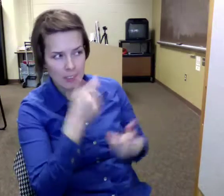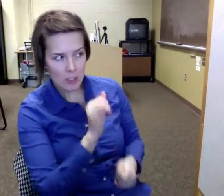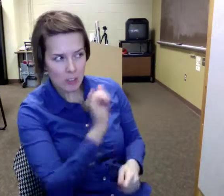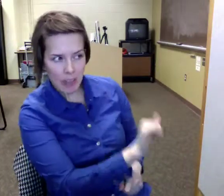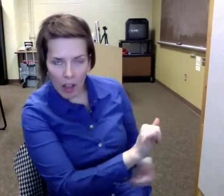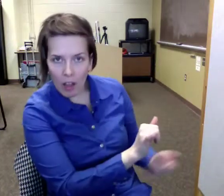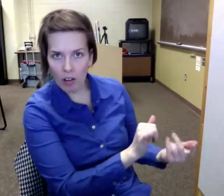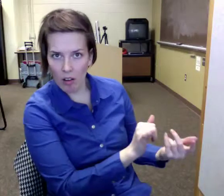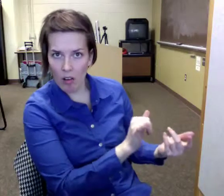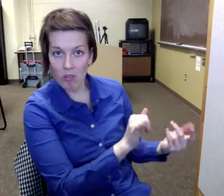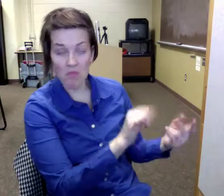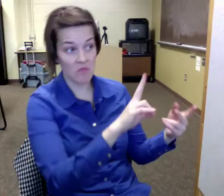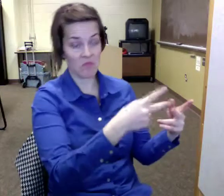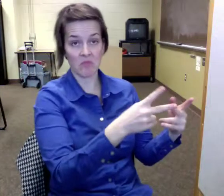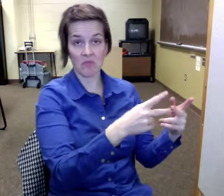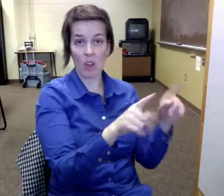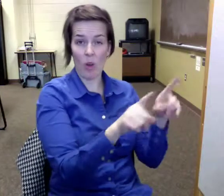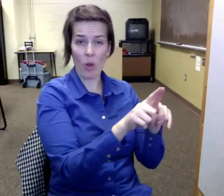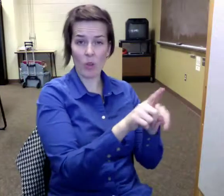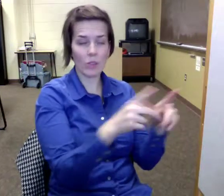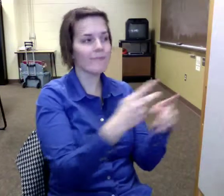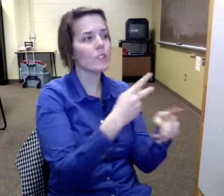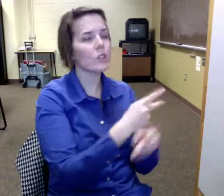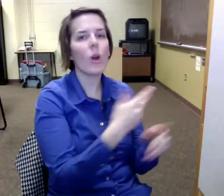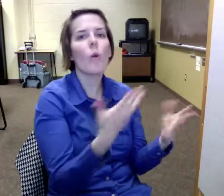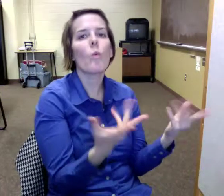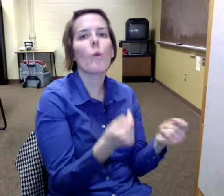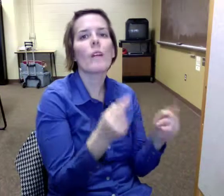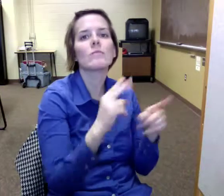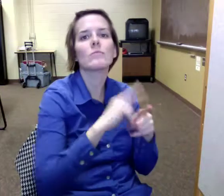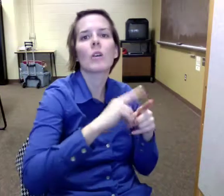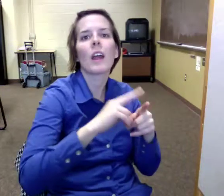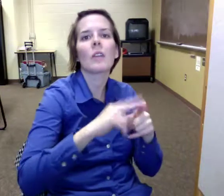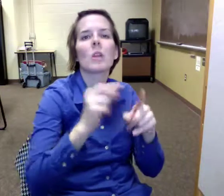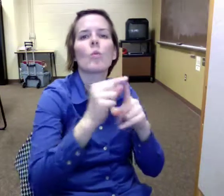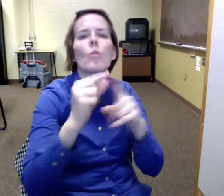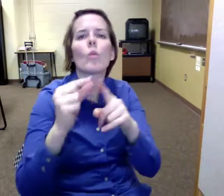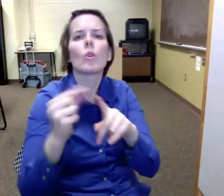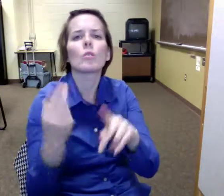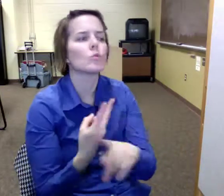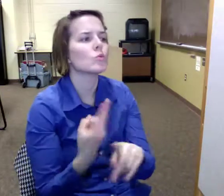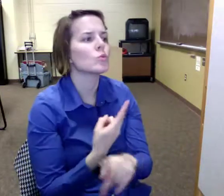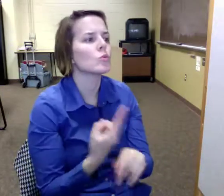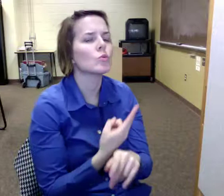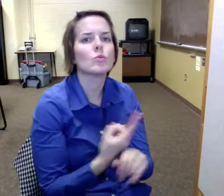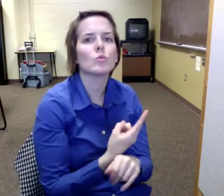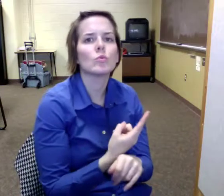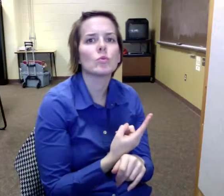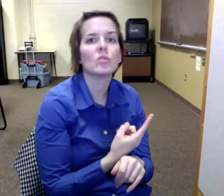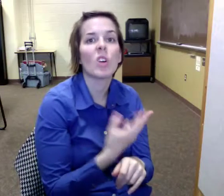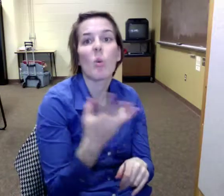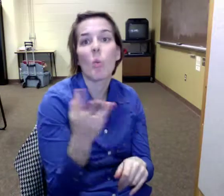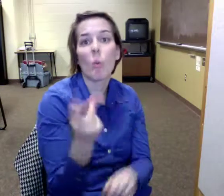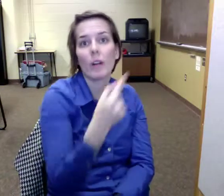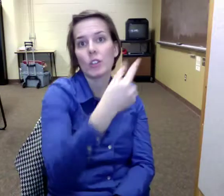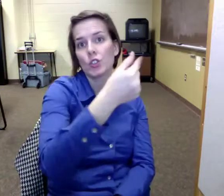secondly, you're figuring out what terminology, what vocabulary, to use a less polite word, what jargon this topic is